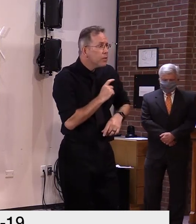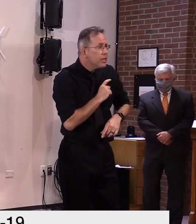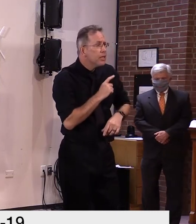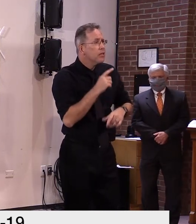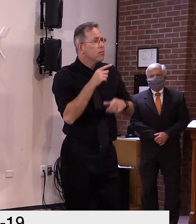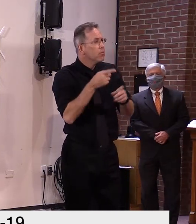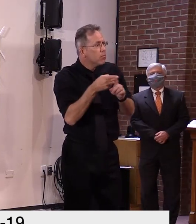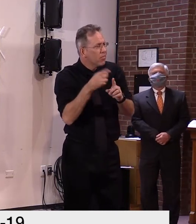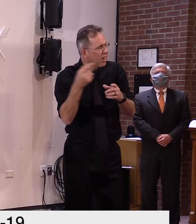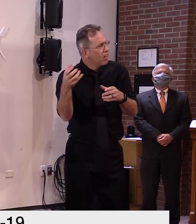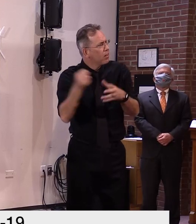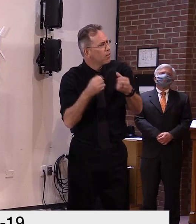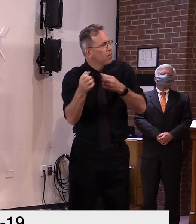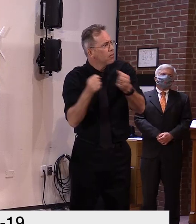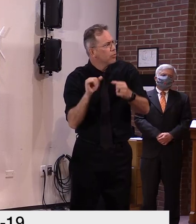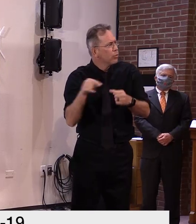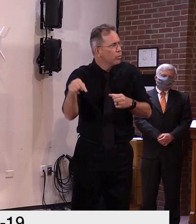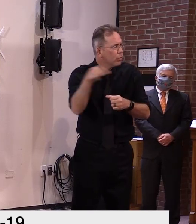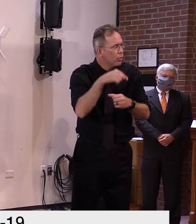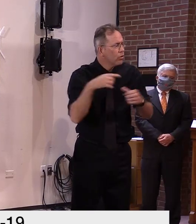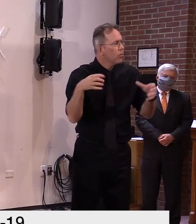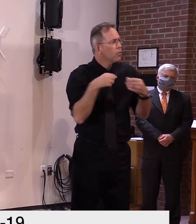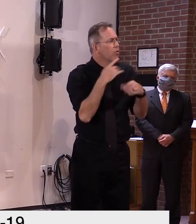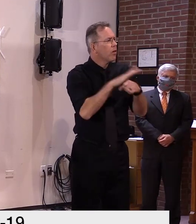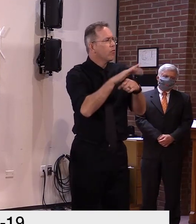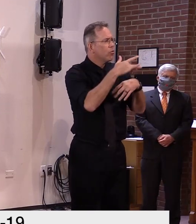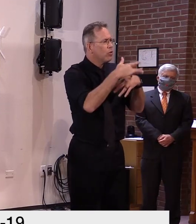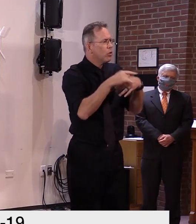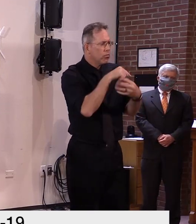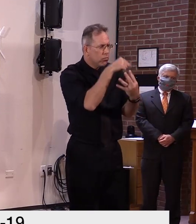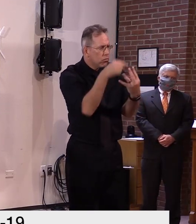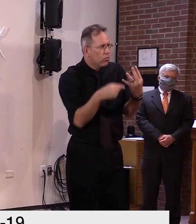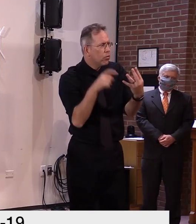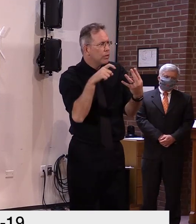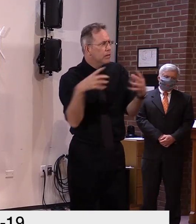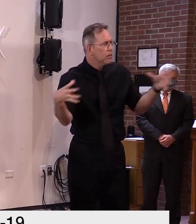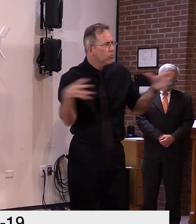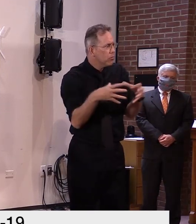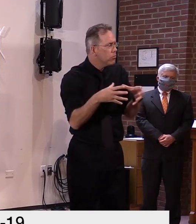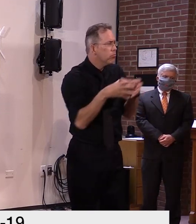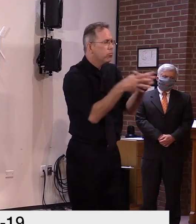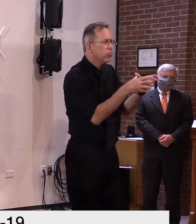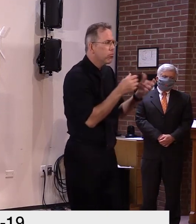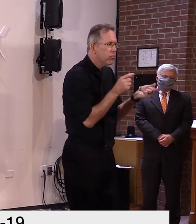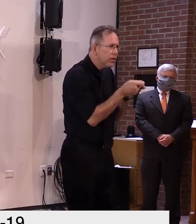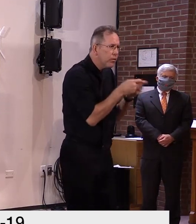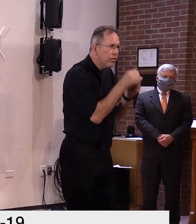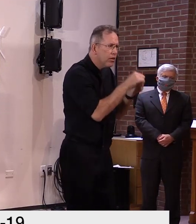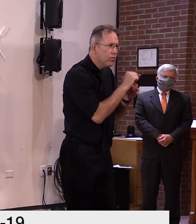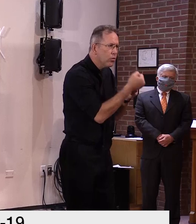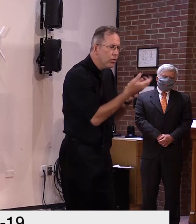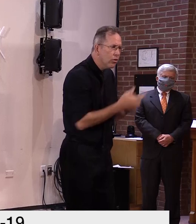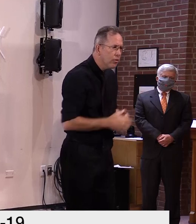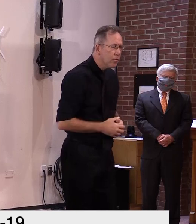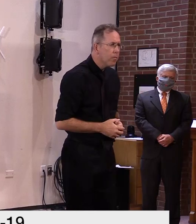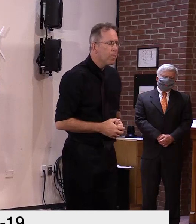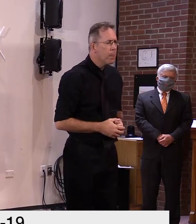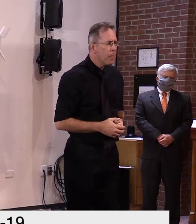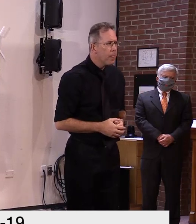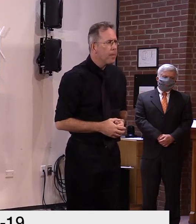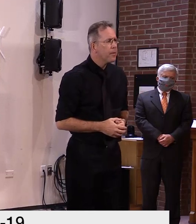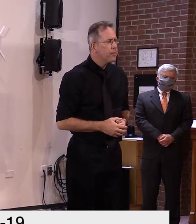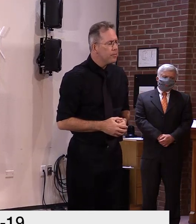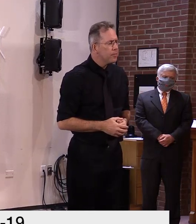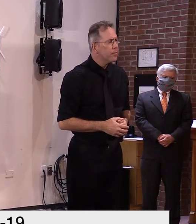ongoing and robust access to those services as they face the pressures of their jobs. It is too early to tell what, if